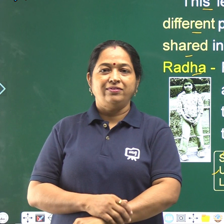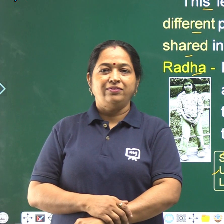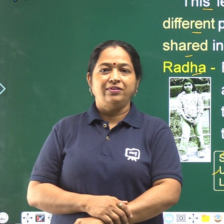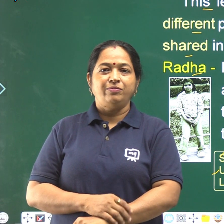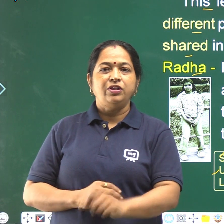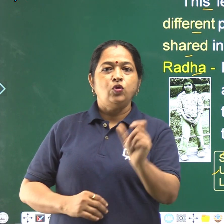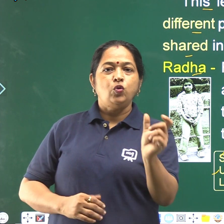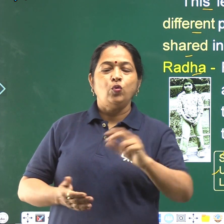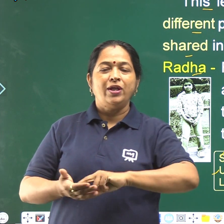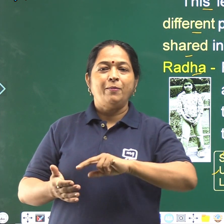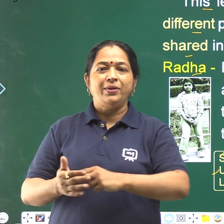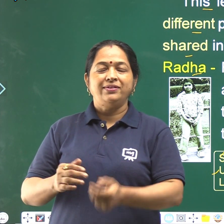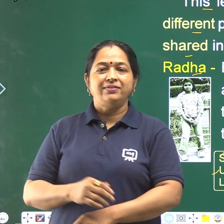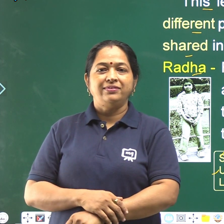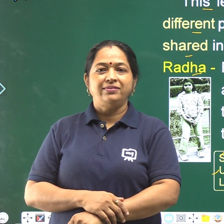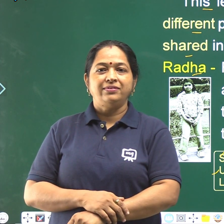Unique. Unique means